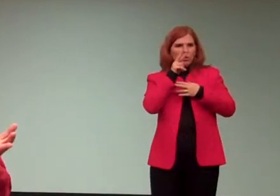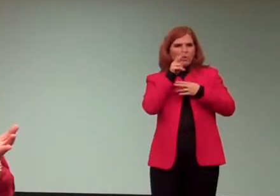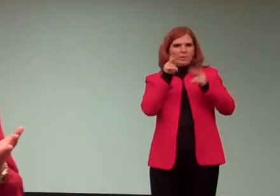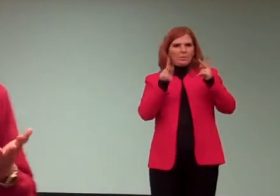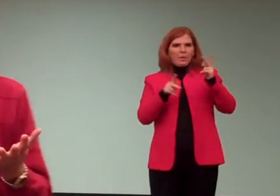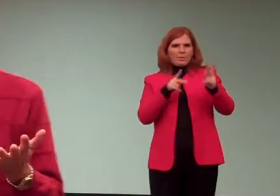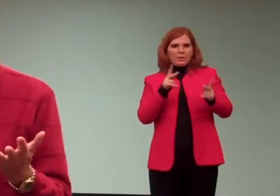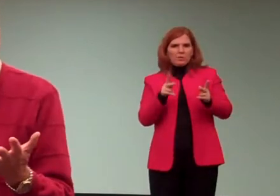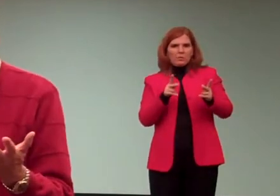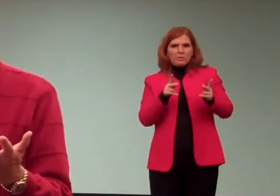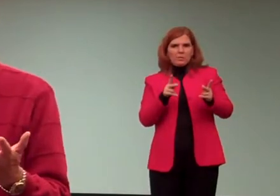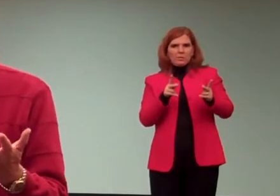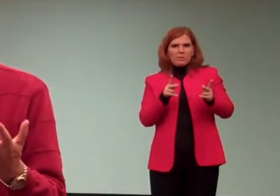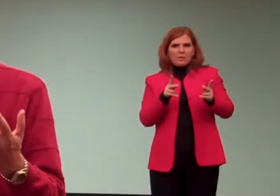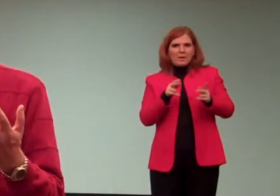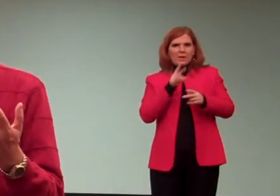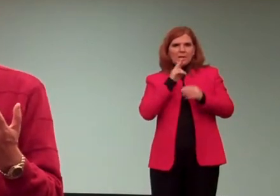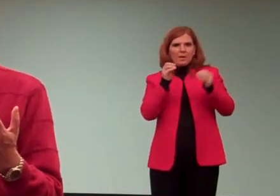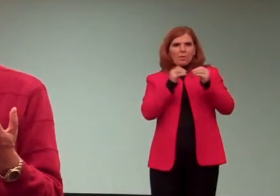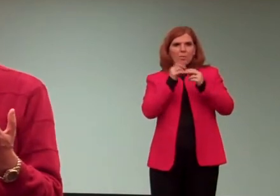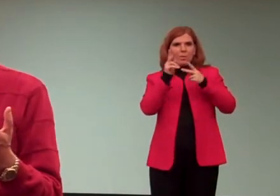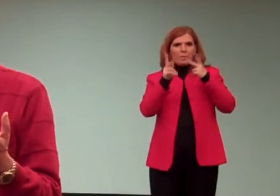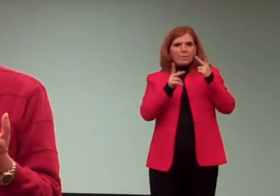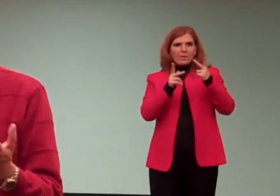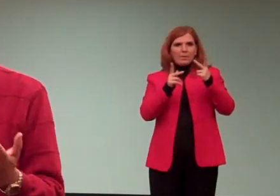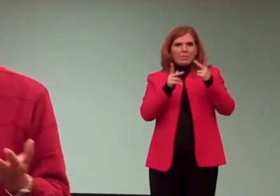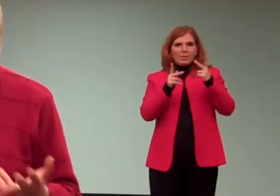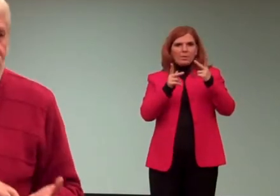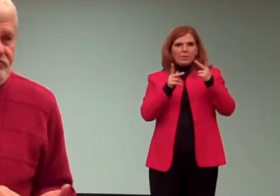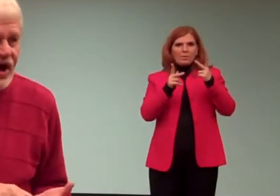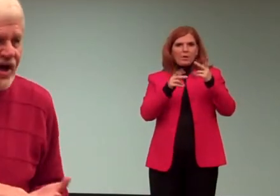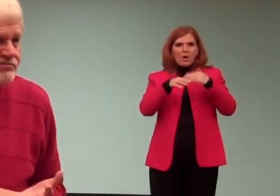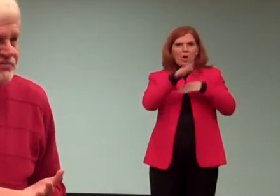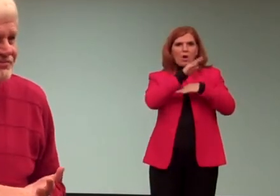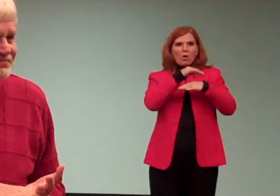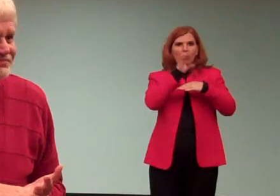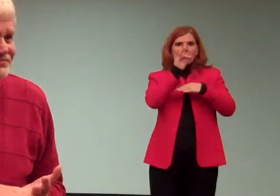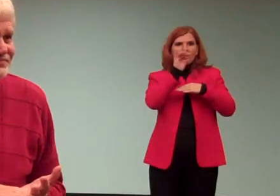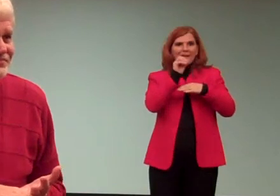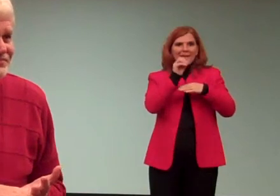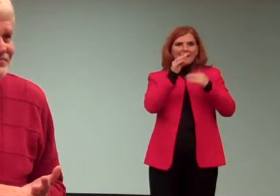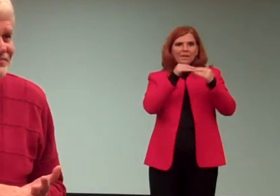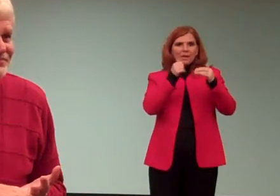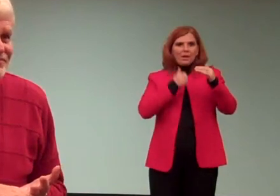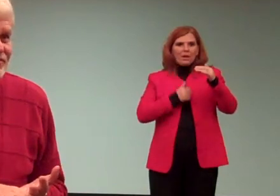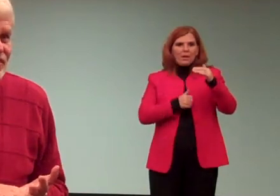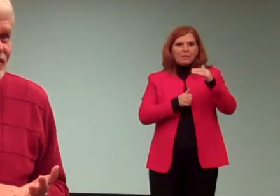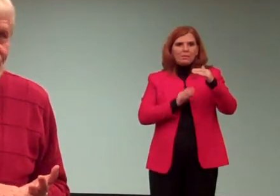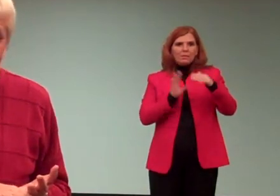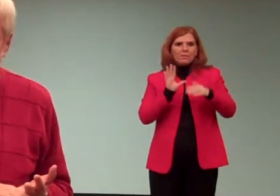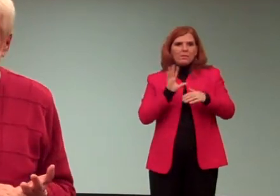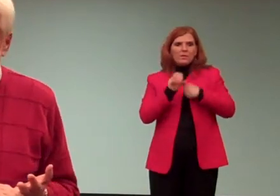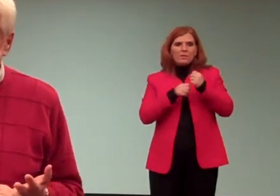population, there are more people over 80 than there are under 5.